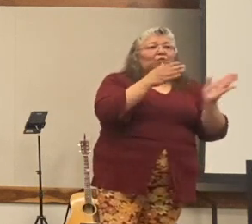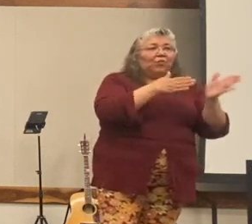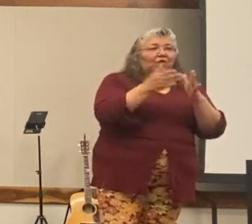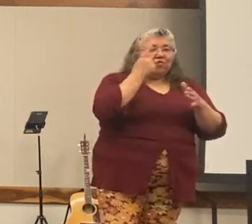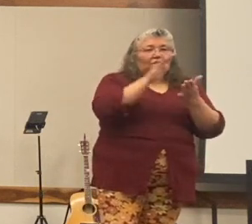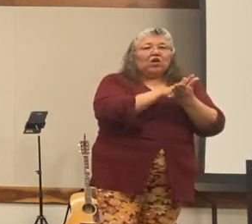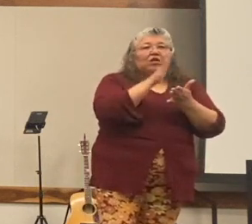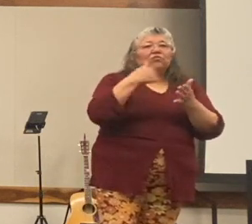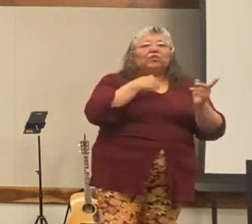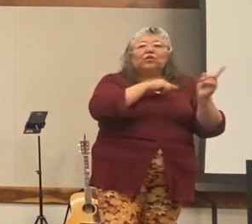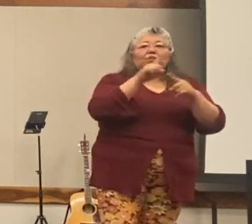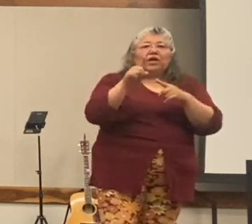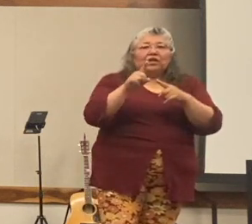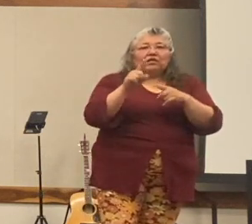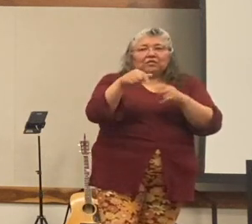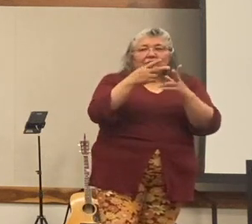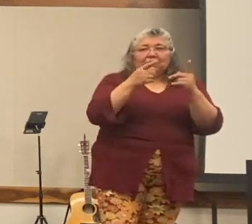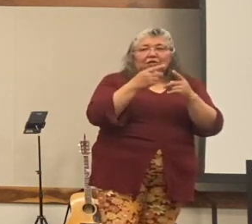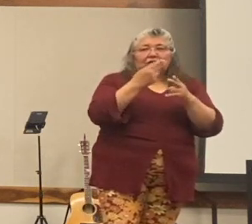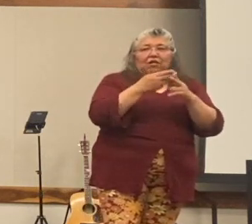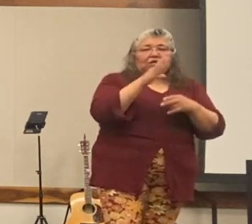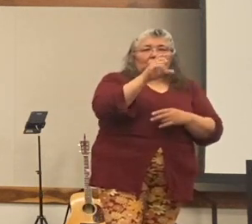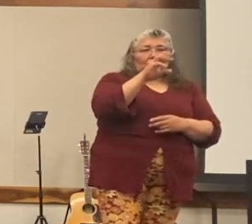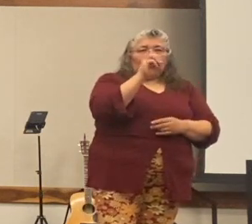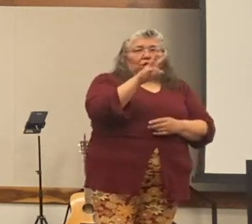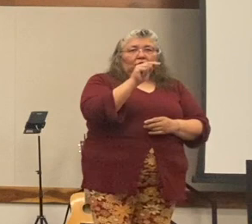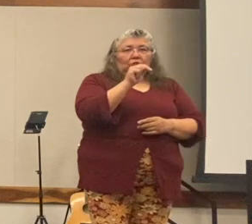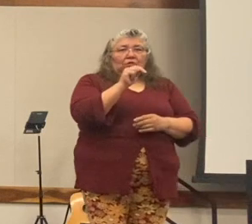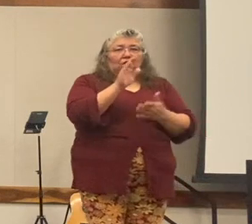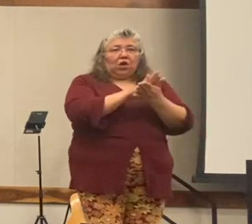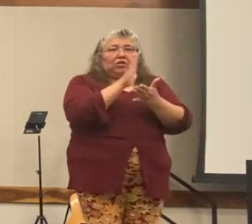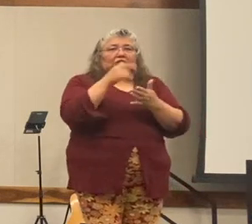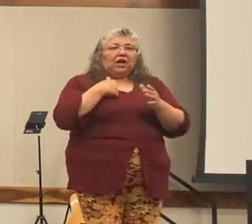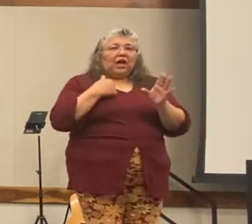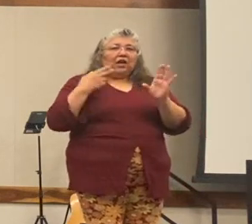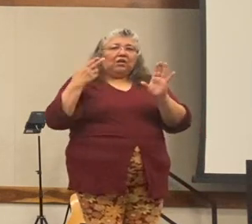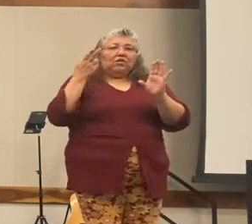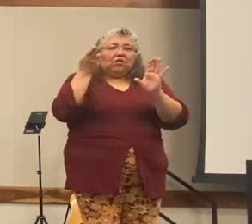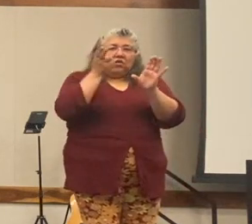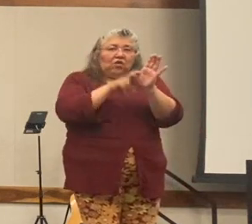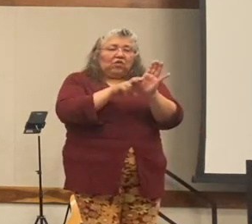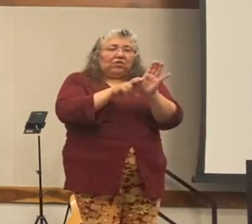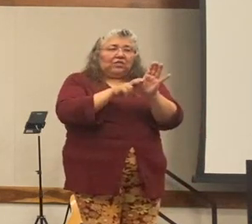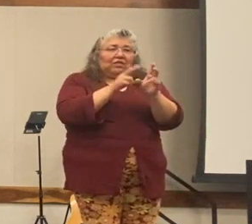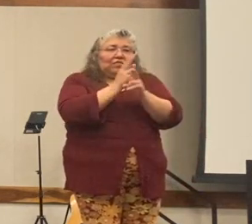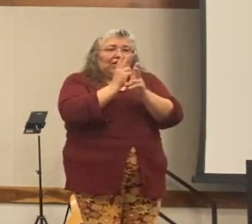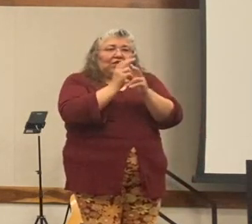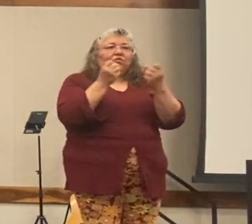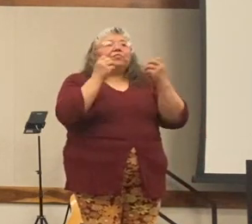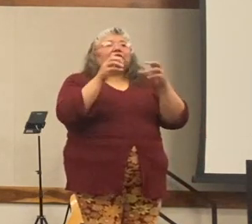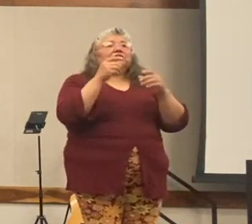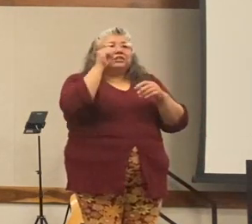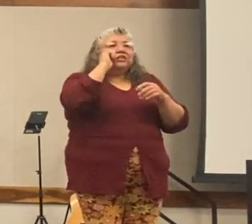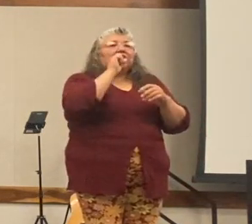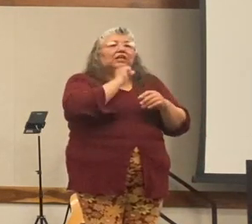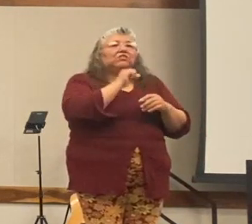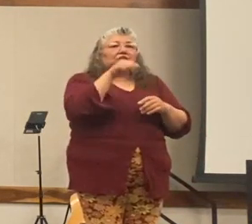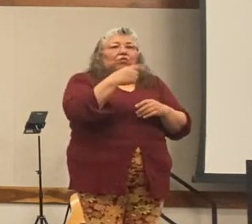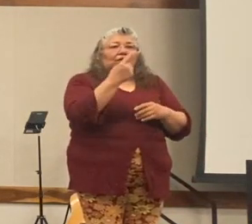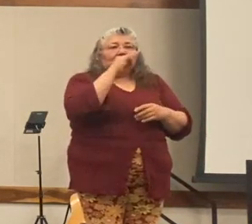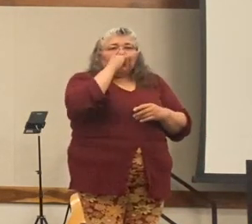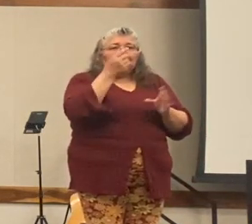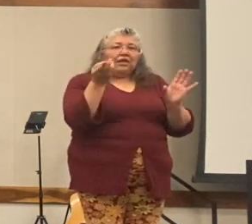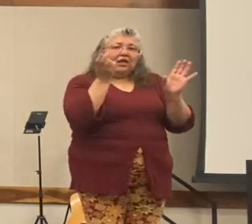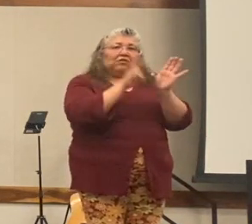for college. And we went to this place called Crown College. So I crawl into this van with a bunch of teenagers, and this kid gets